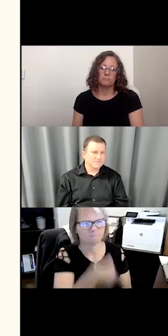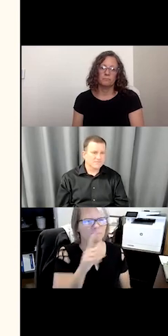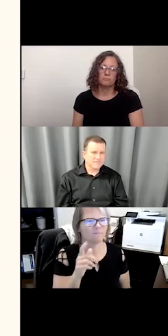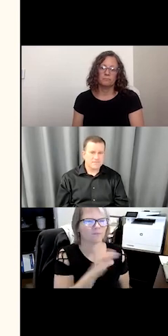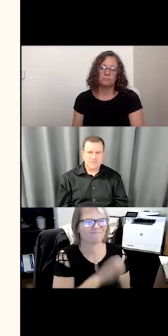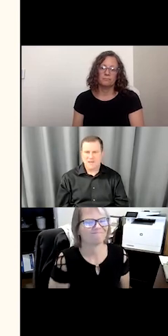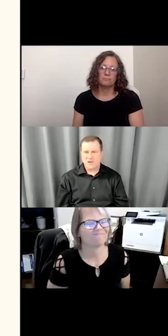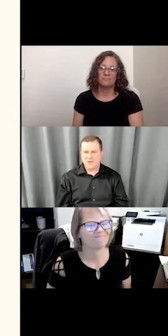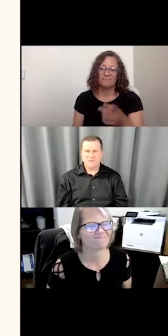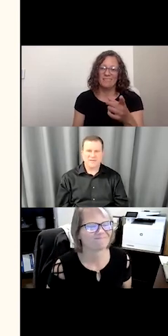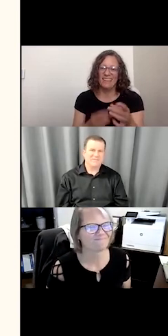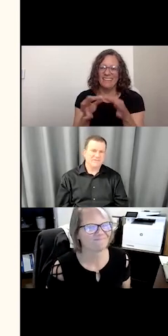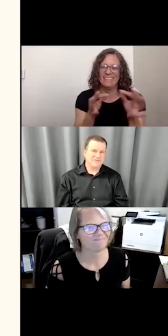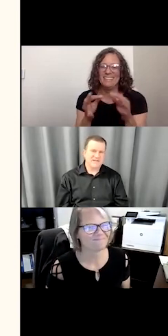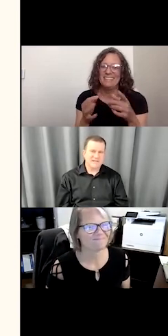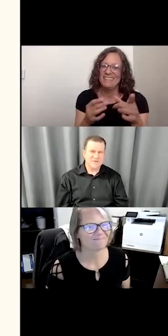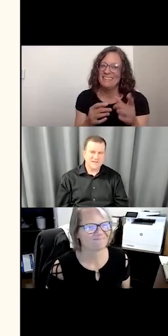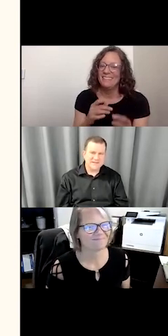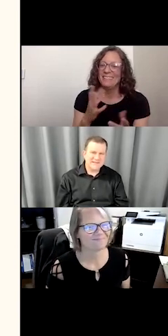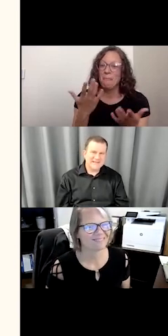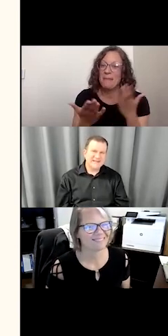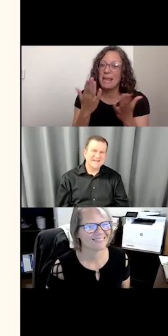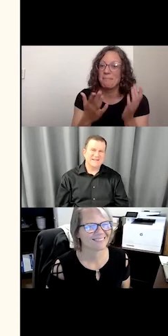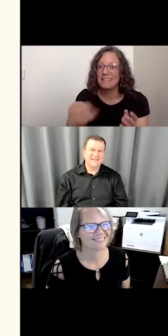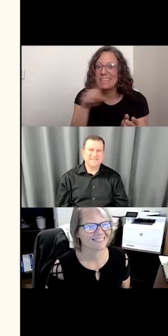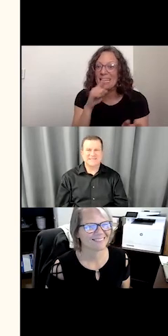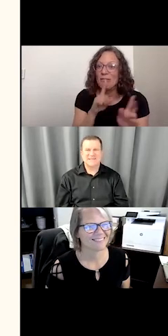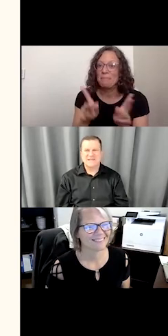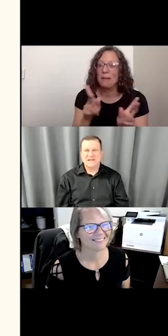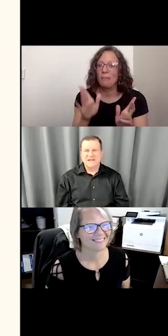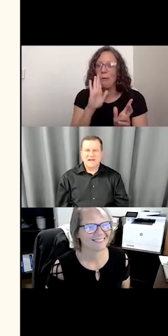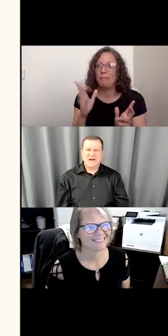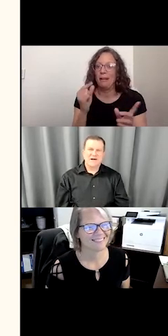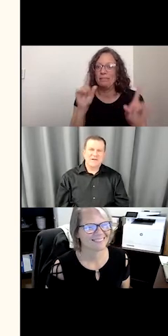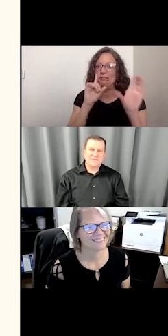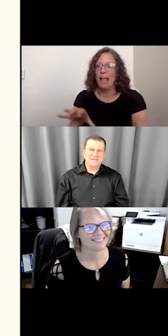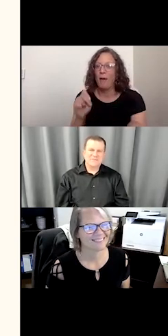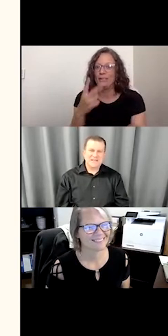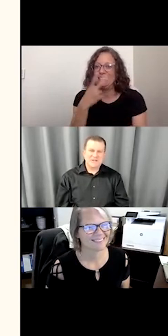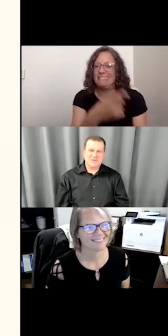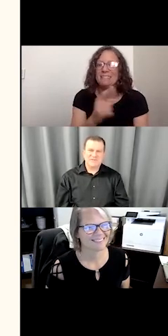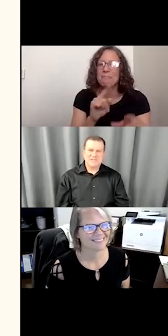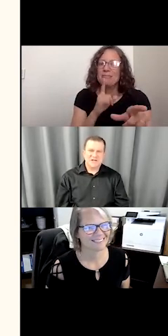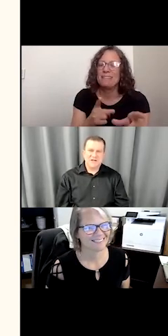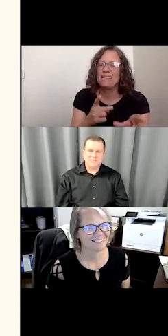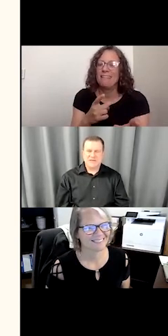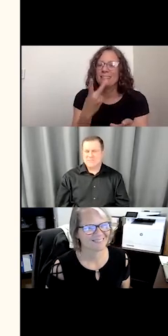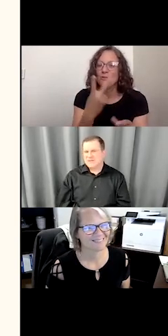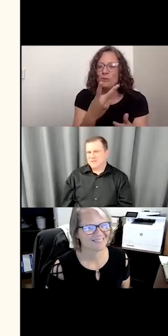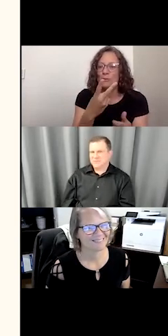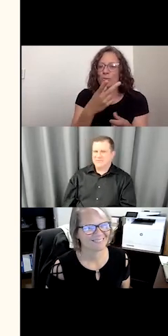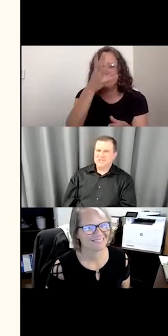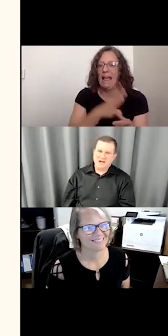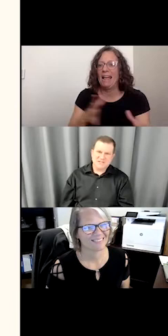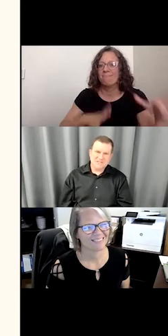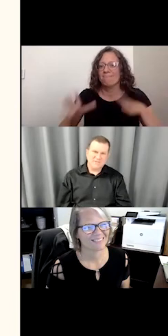Okay, we've got a fun little video. This is This may a little bit of a shock, maybe